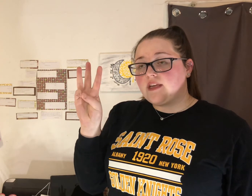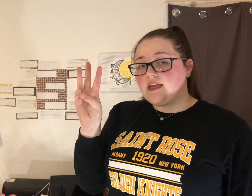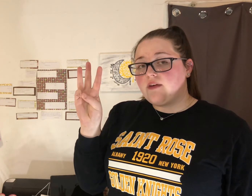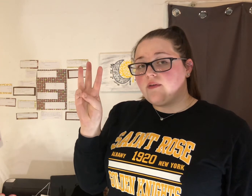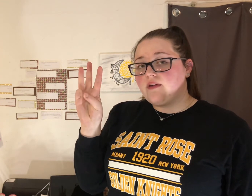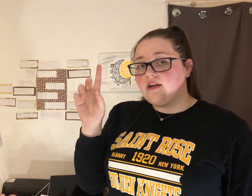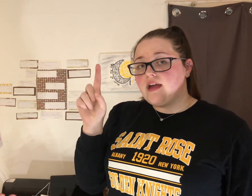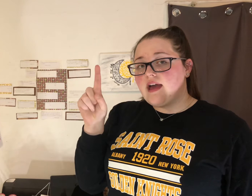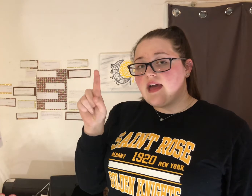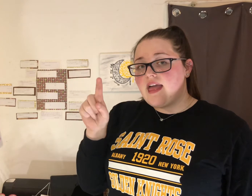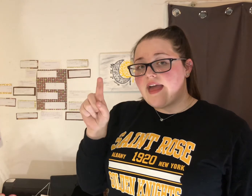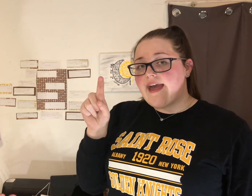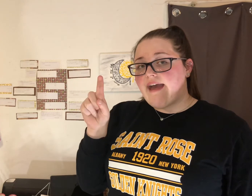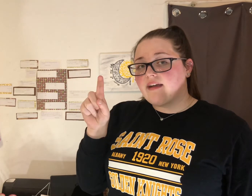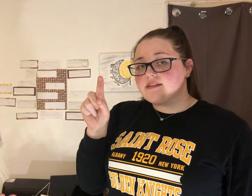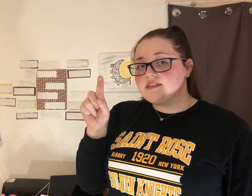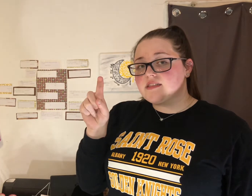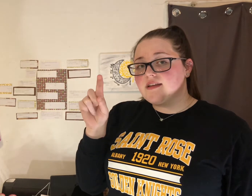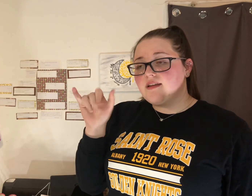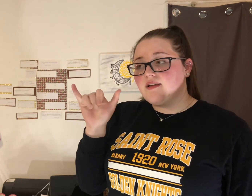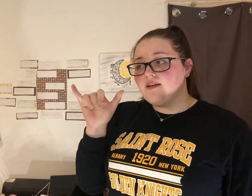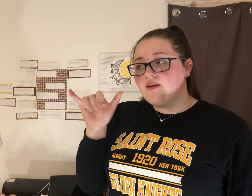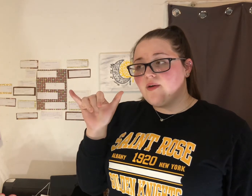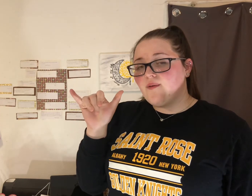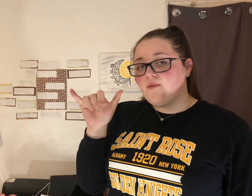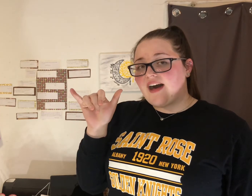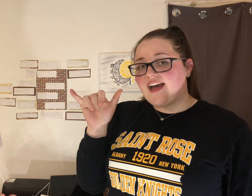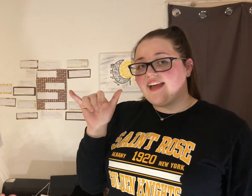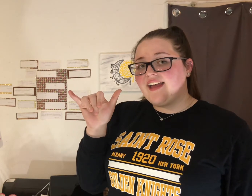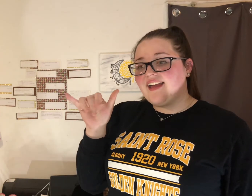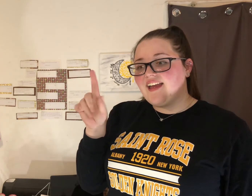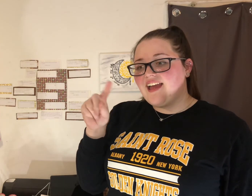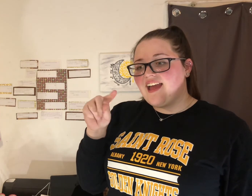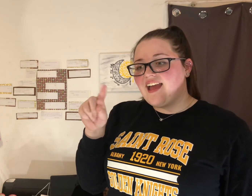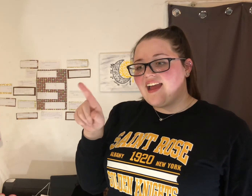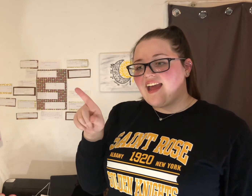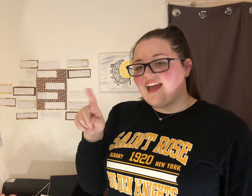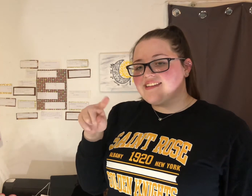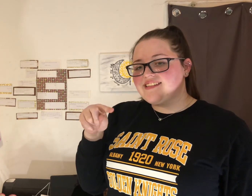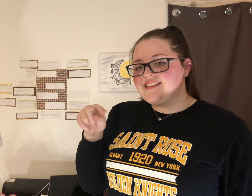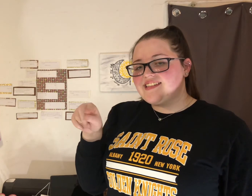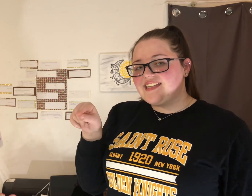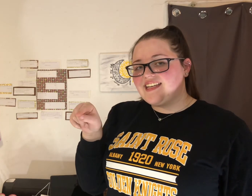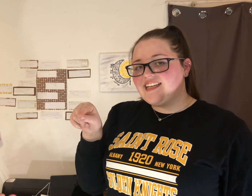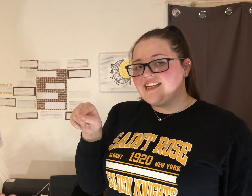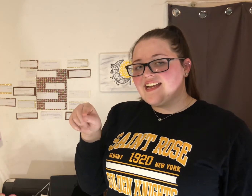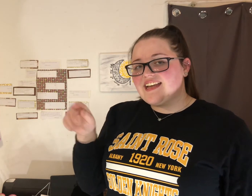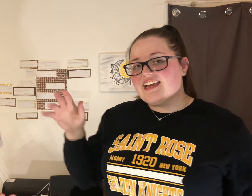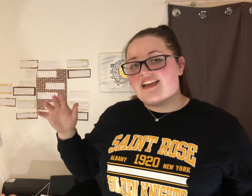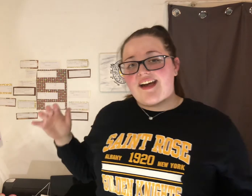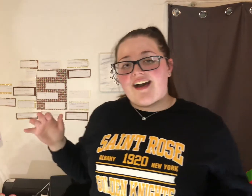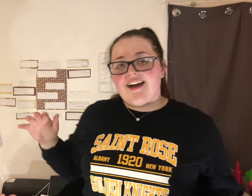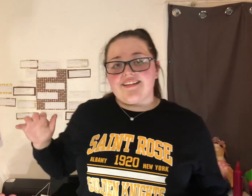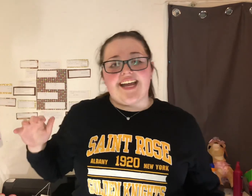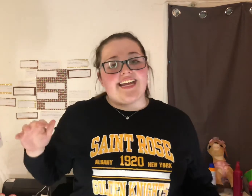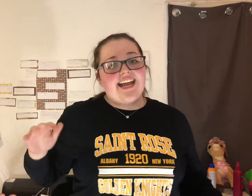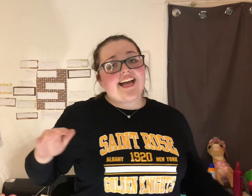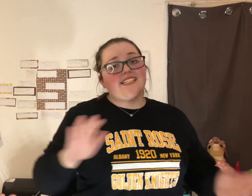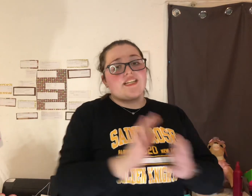W, X, Y, and Z. Alrighty guys, you